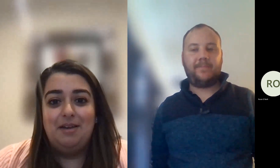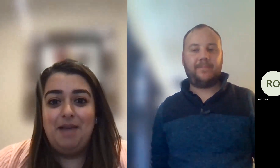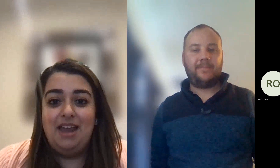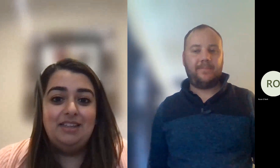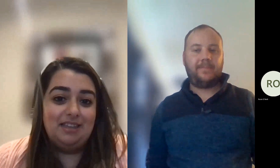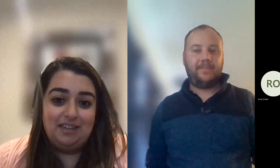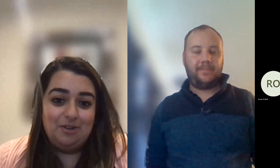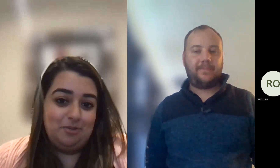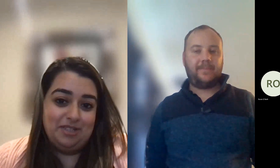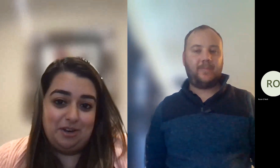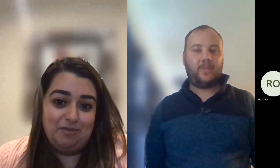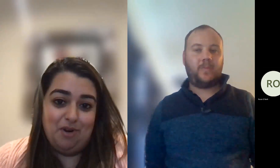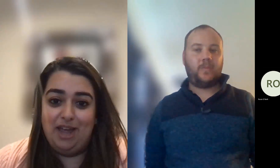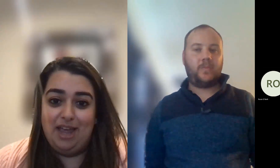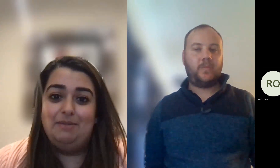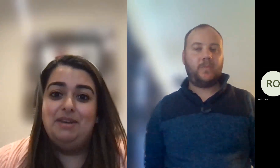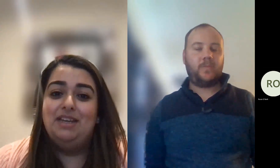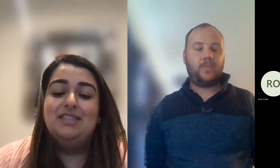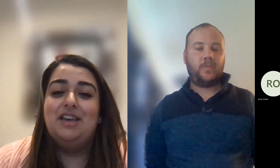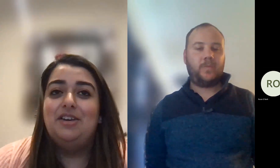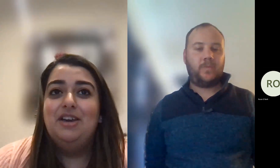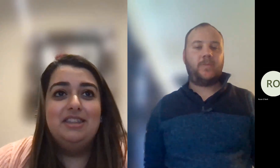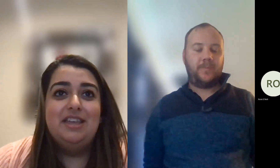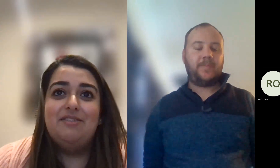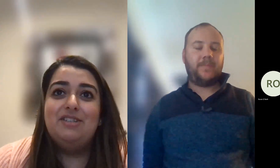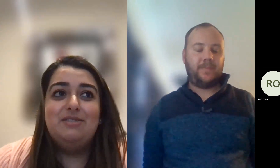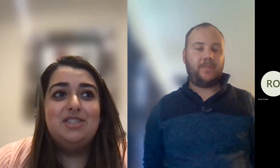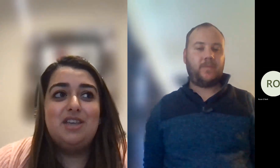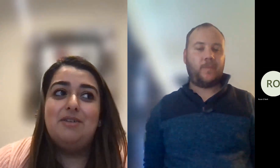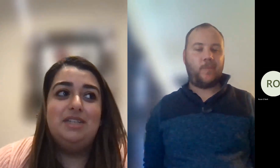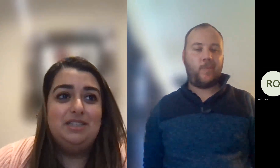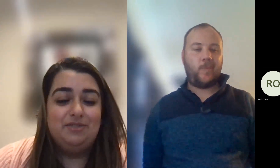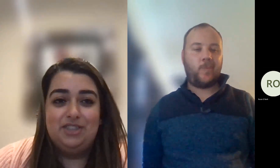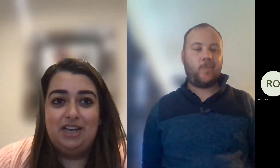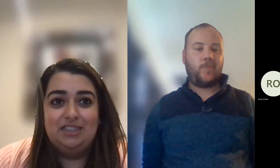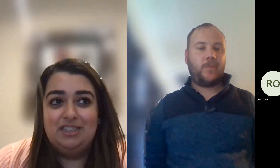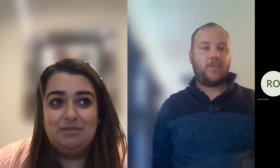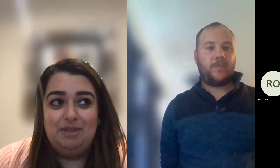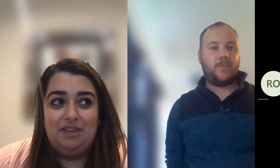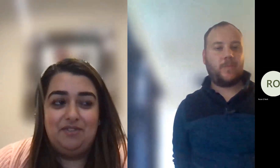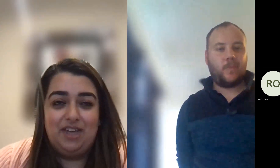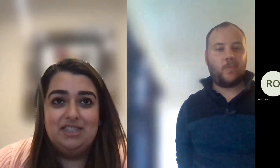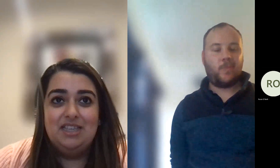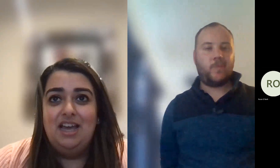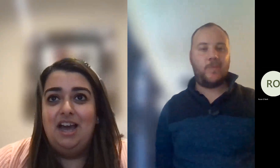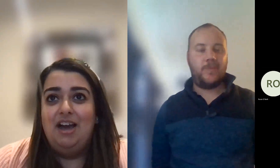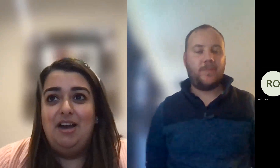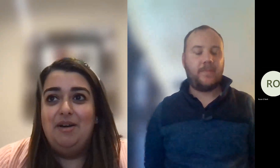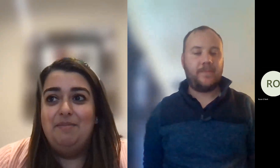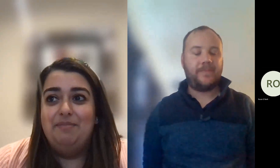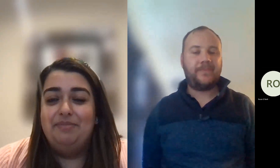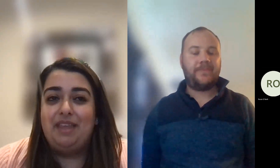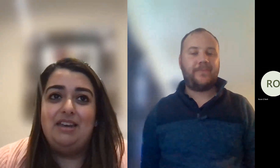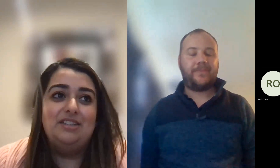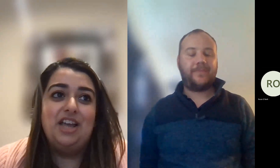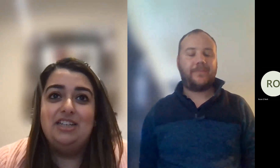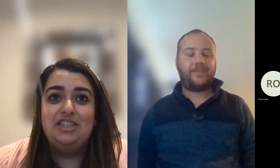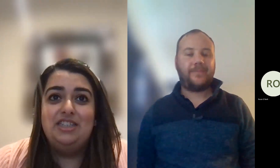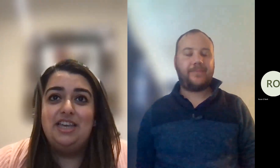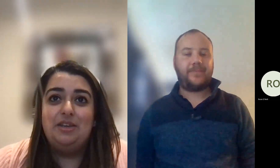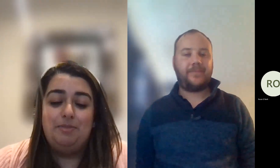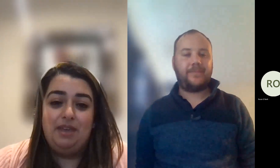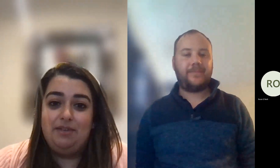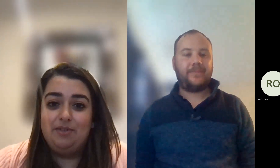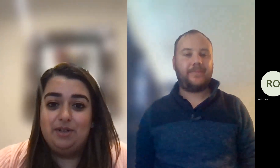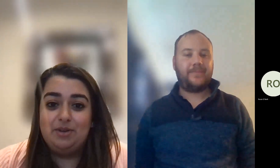household, anything can always go wrong at any minute. So there are so many different challenges that we could face, and a